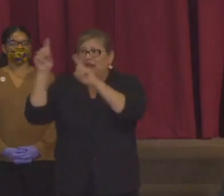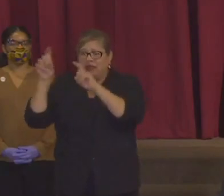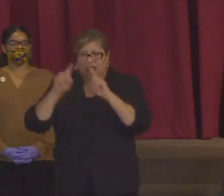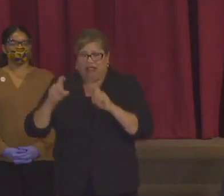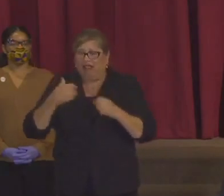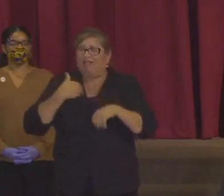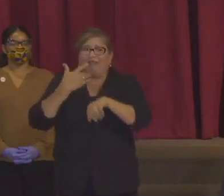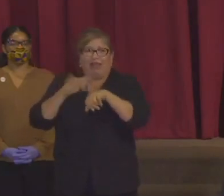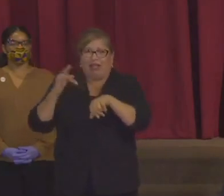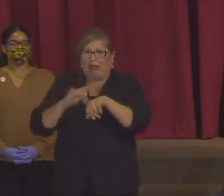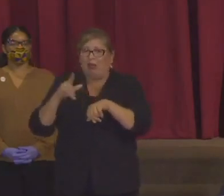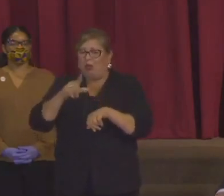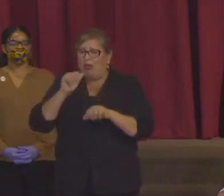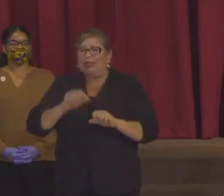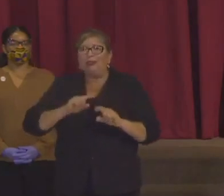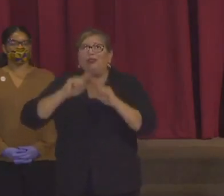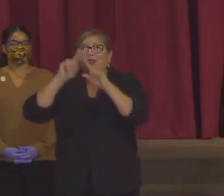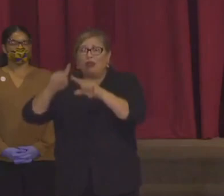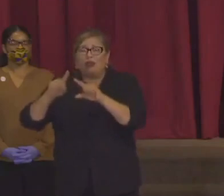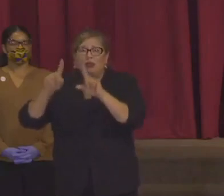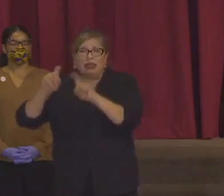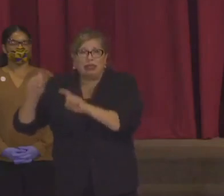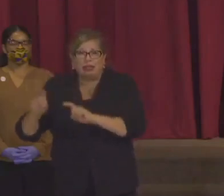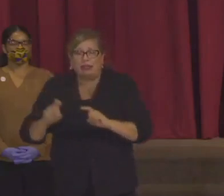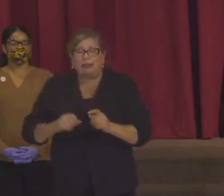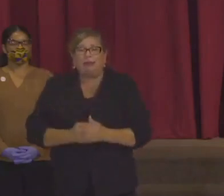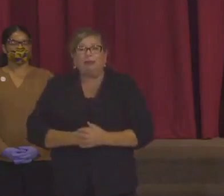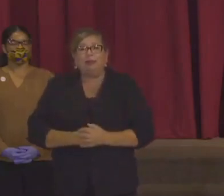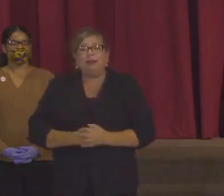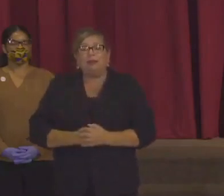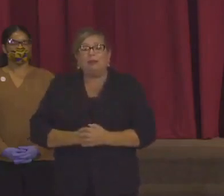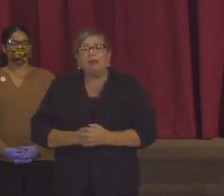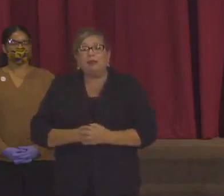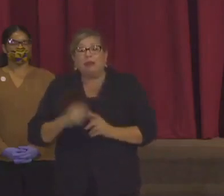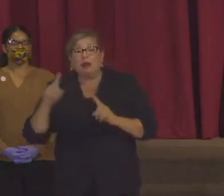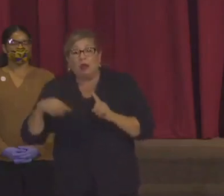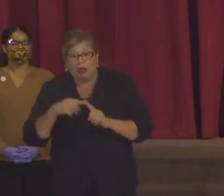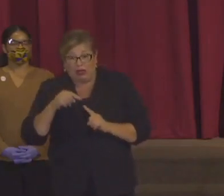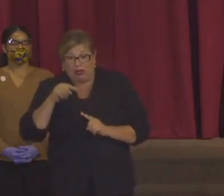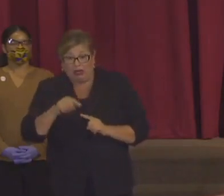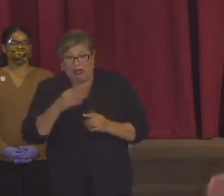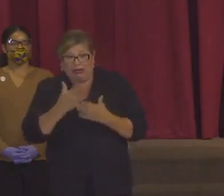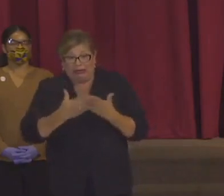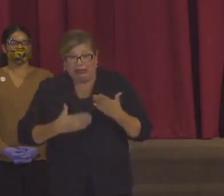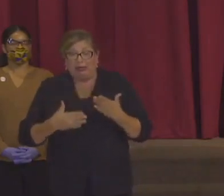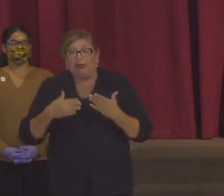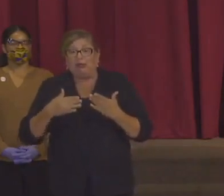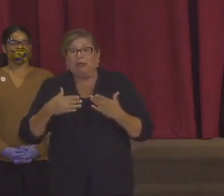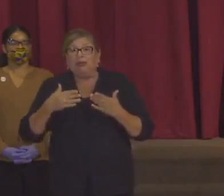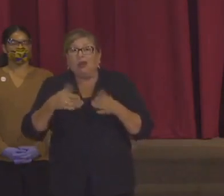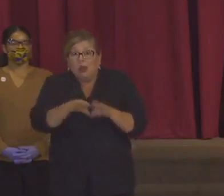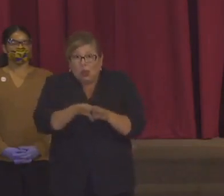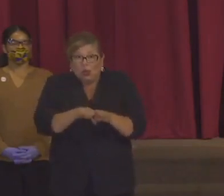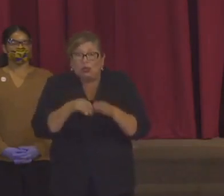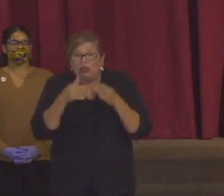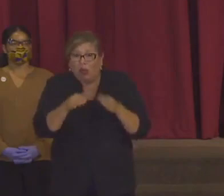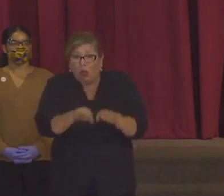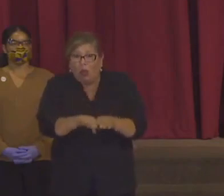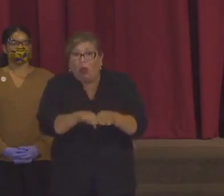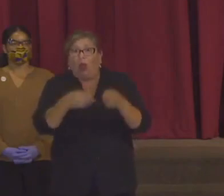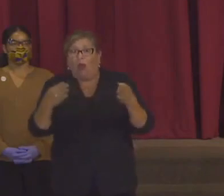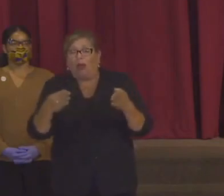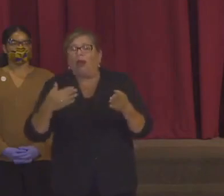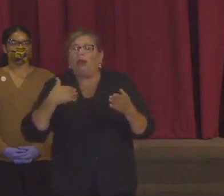tested, and obviously when those testing sites open to deal with the backlog as it relates to those individuals